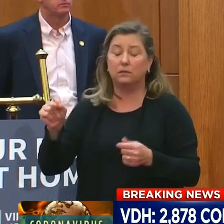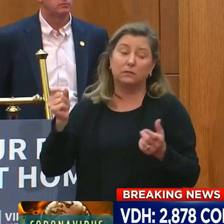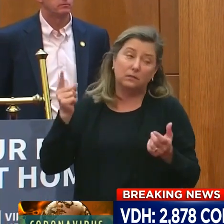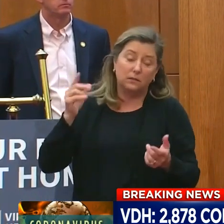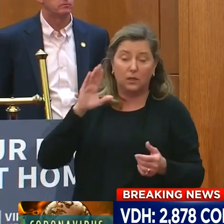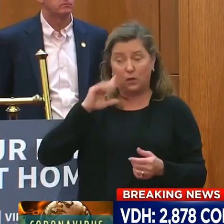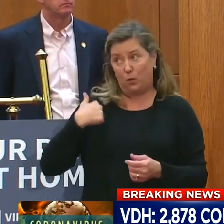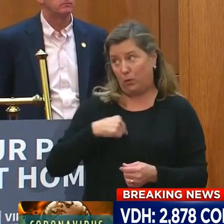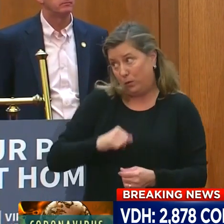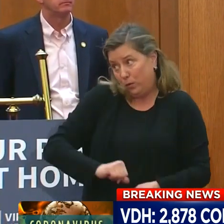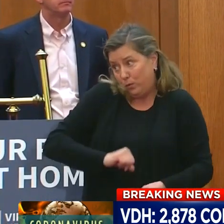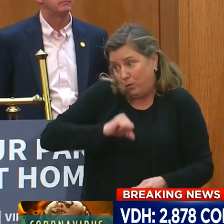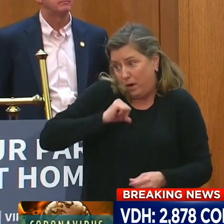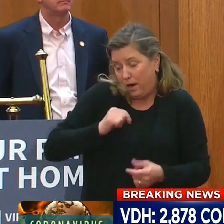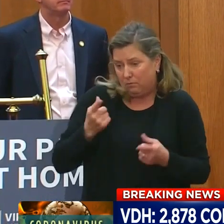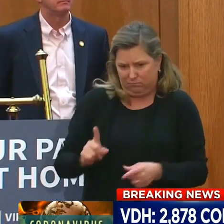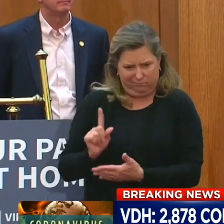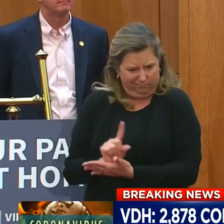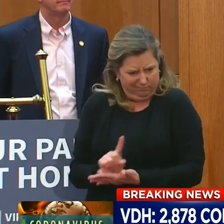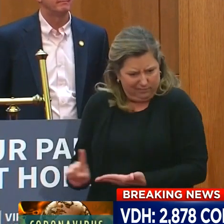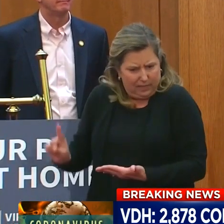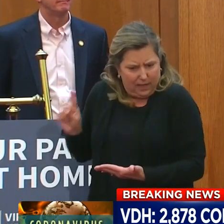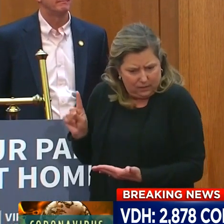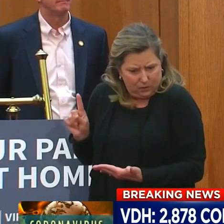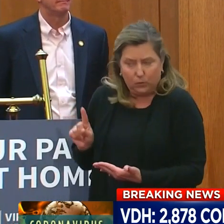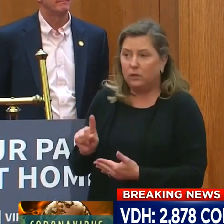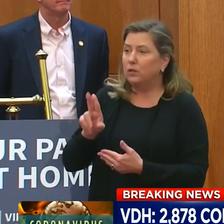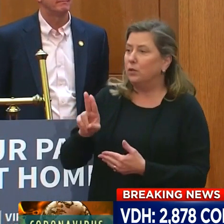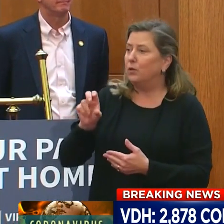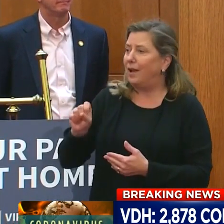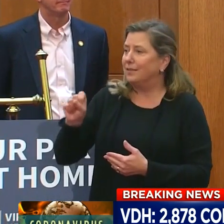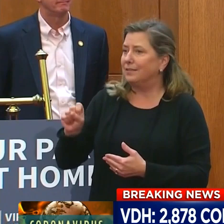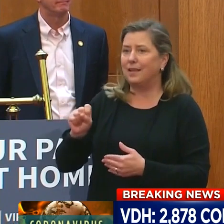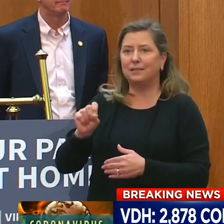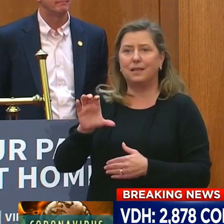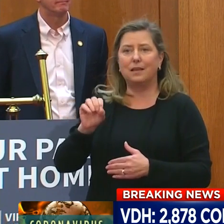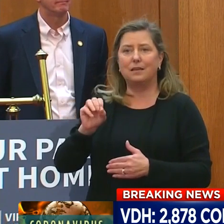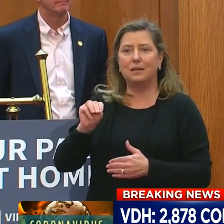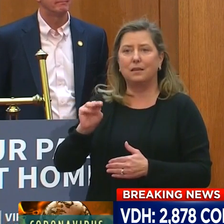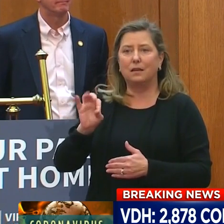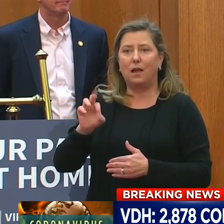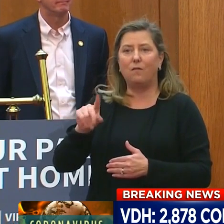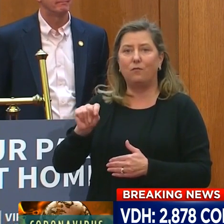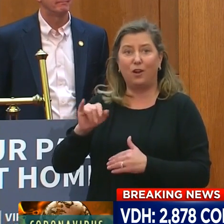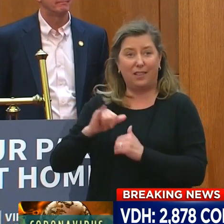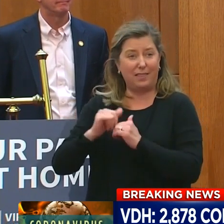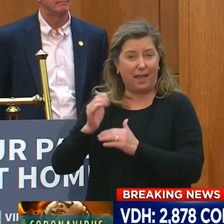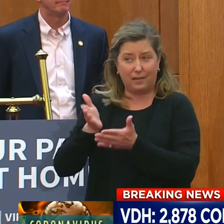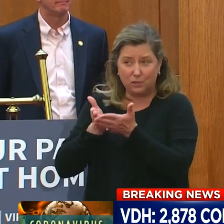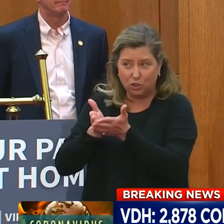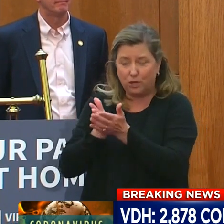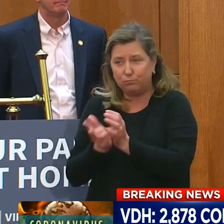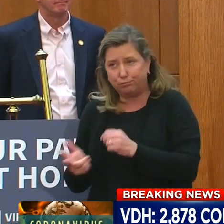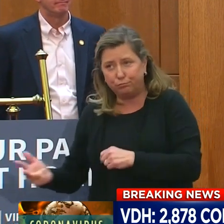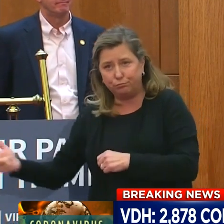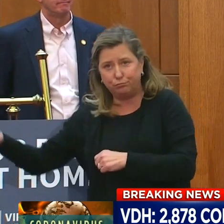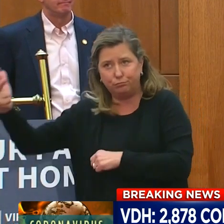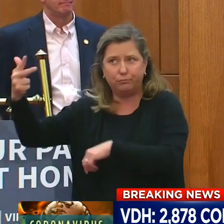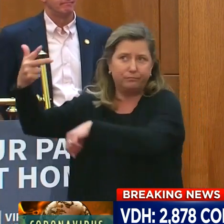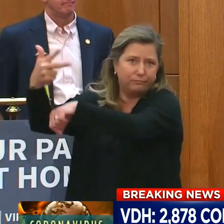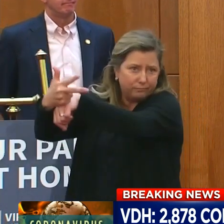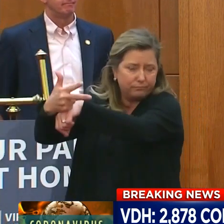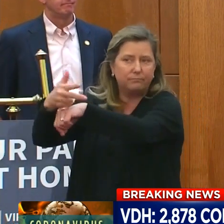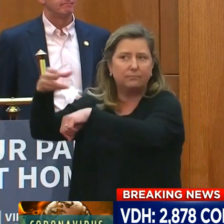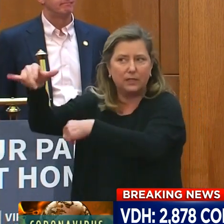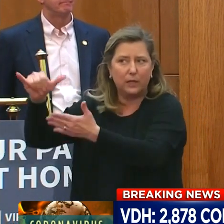proud just a week ago for the USS Comfort, which is docked in Norfolk, to go to